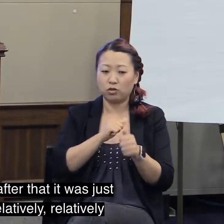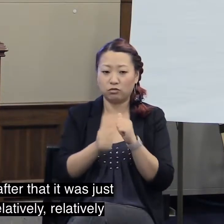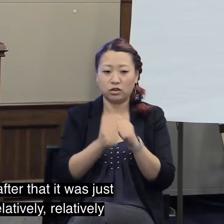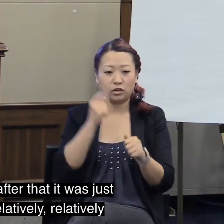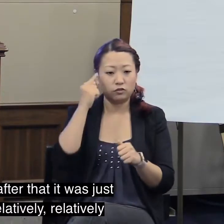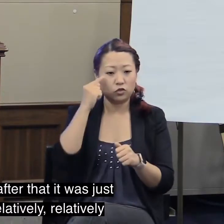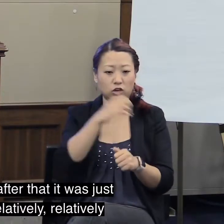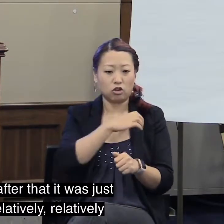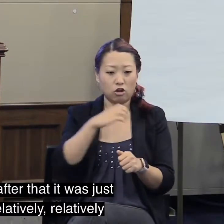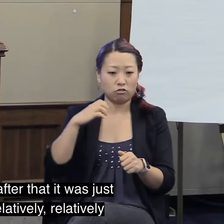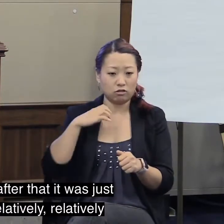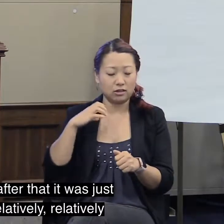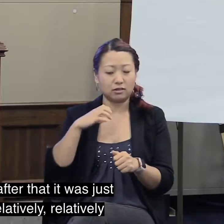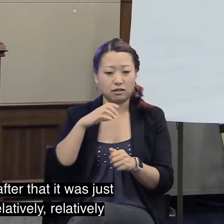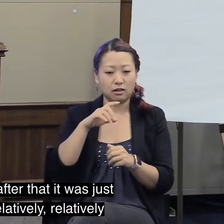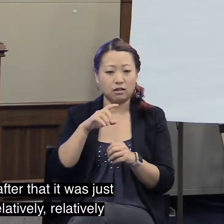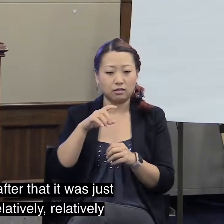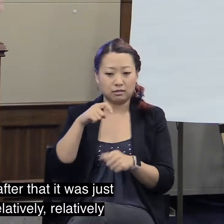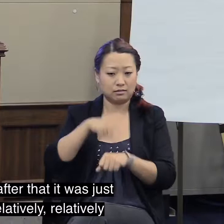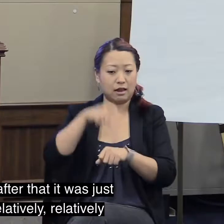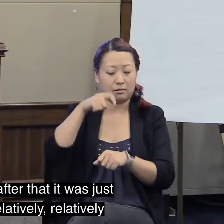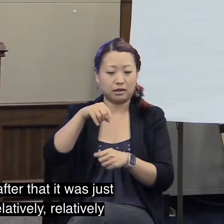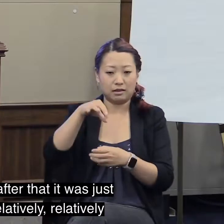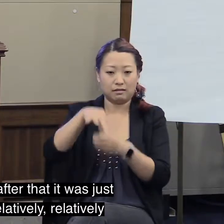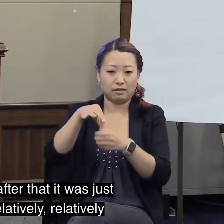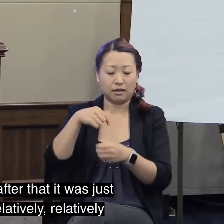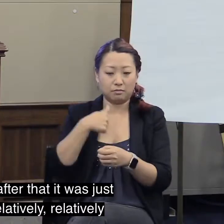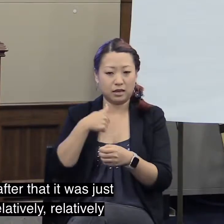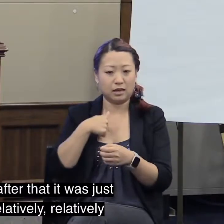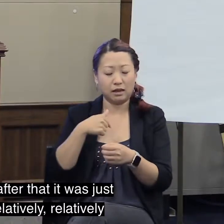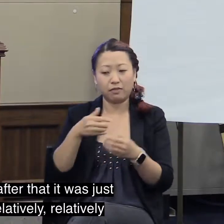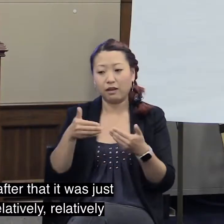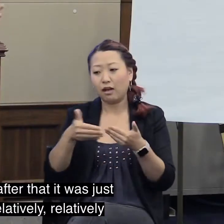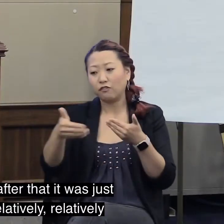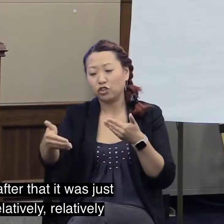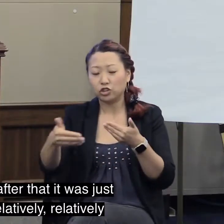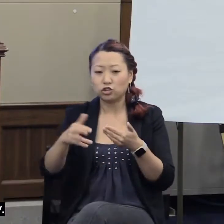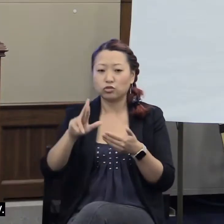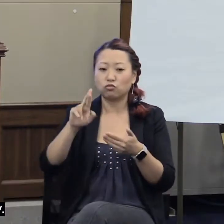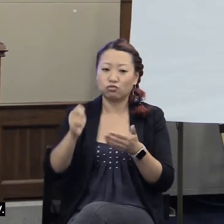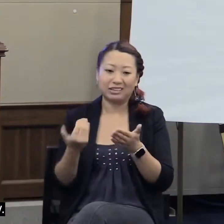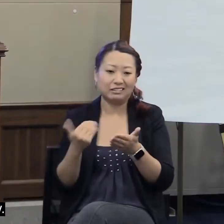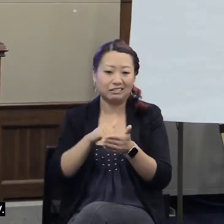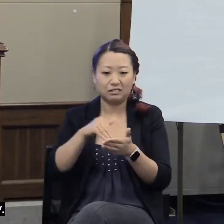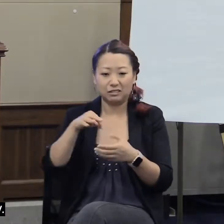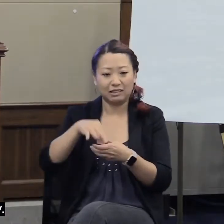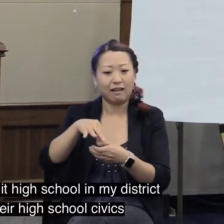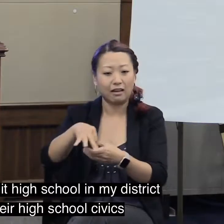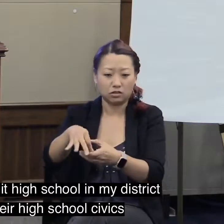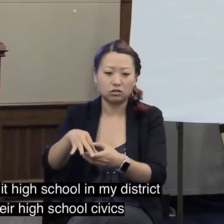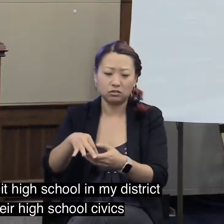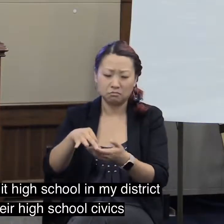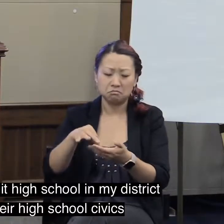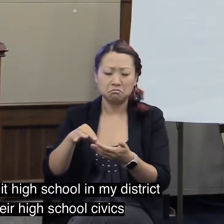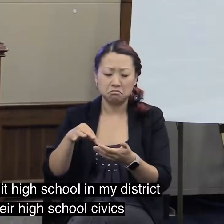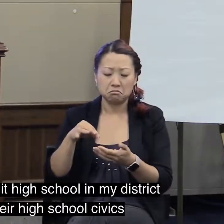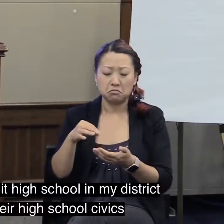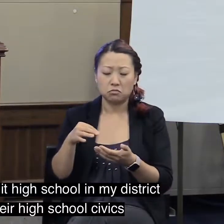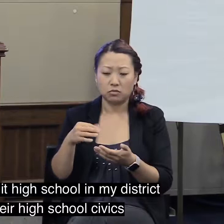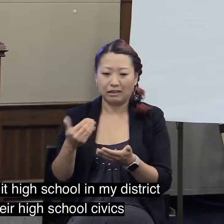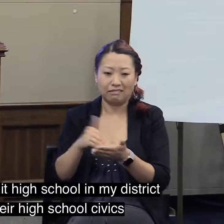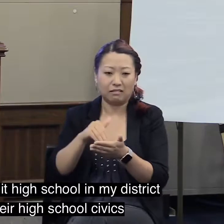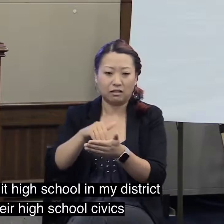Congress, the time that I got elected, and after that it was just re-election, which is relatively easy. So there was a